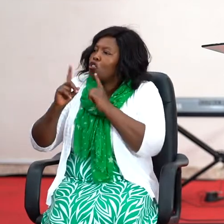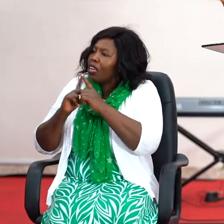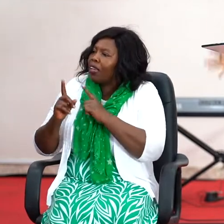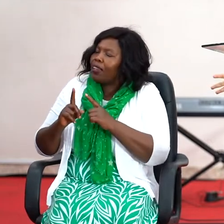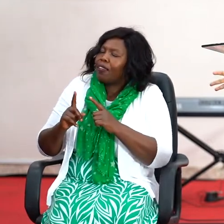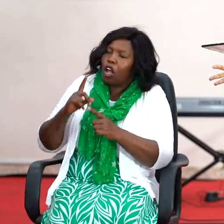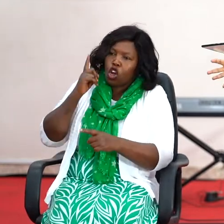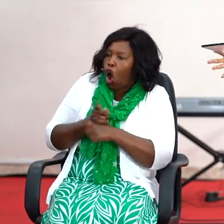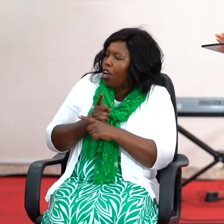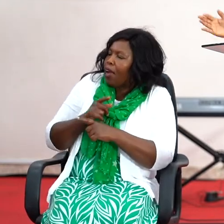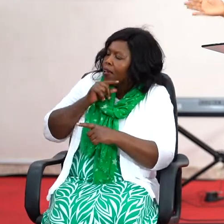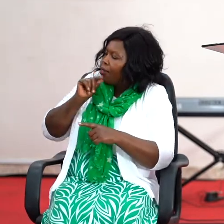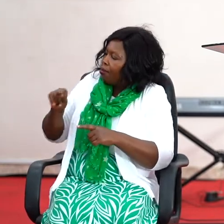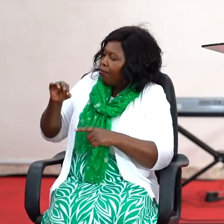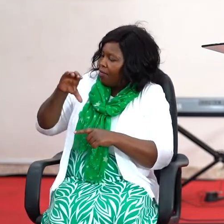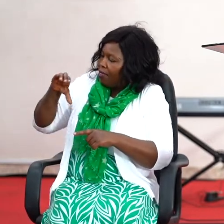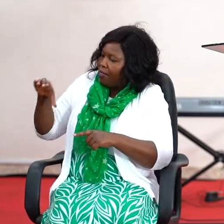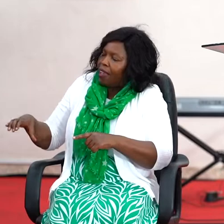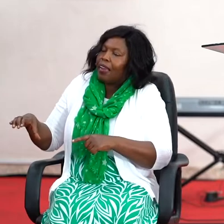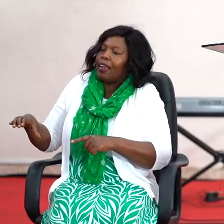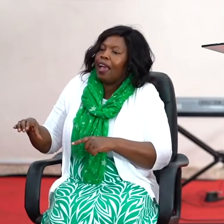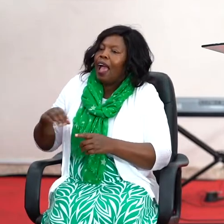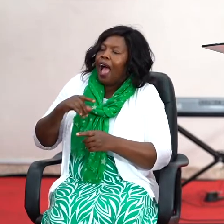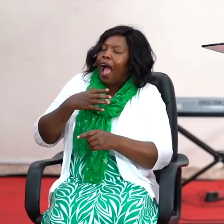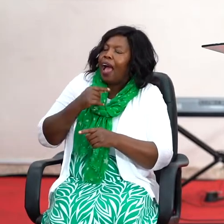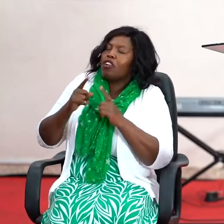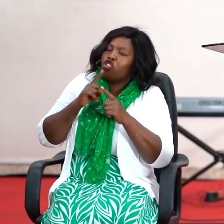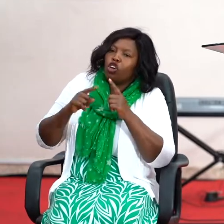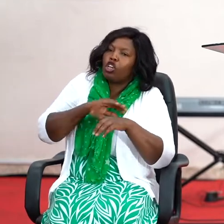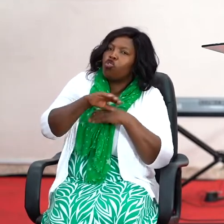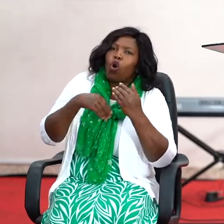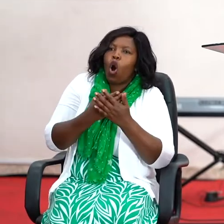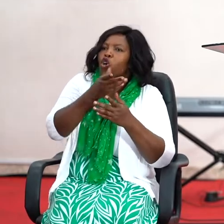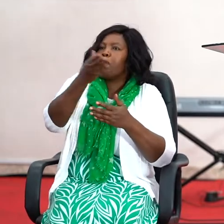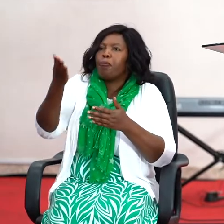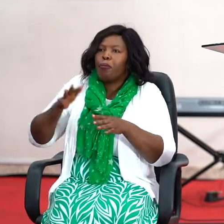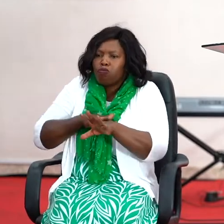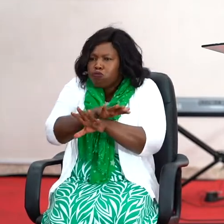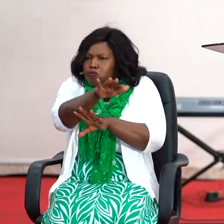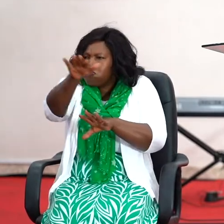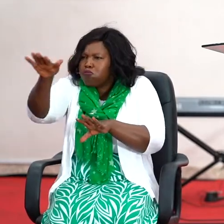was speaking to this man and addressing all the people who are around there,